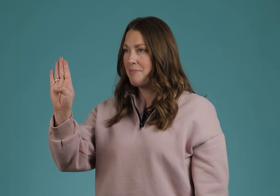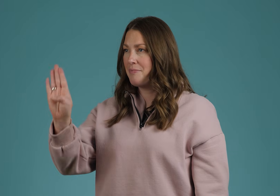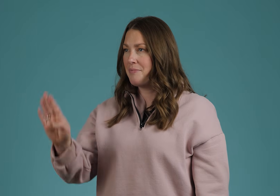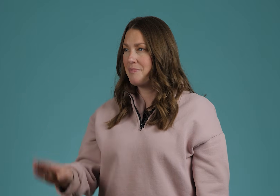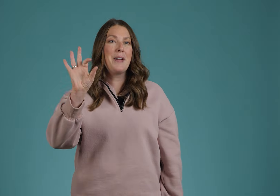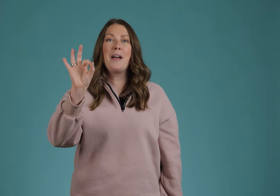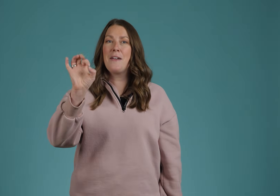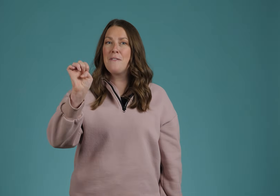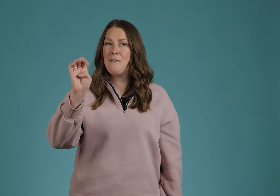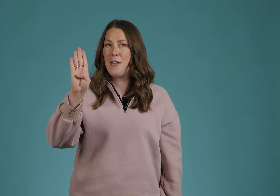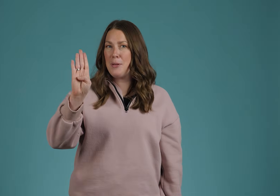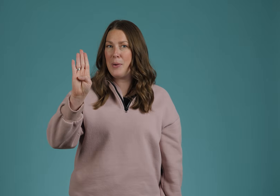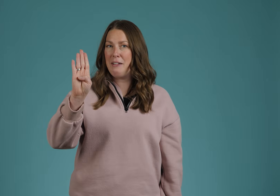F-E-B. February.